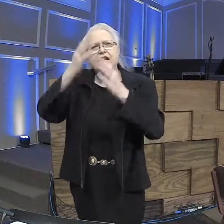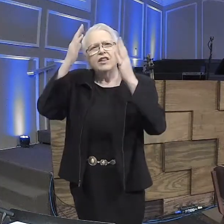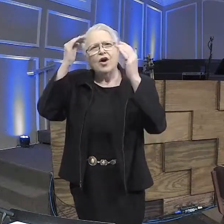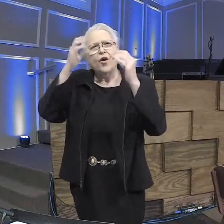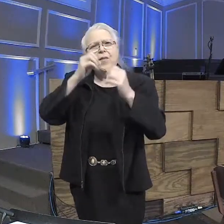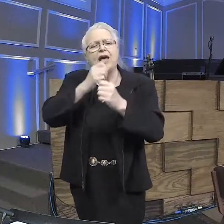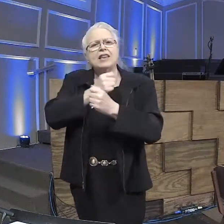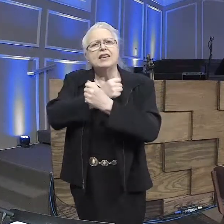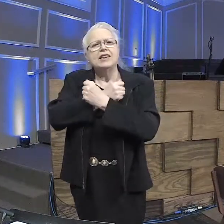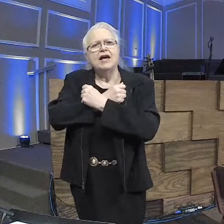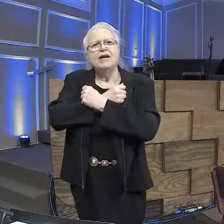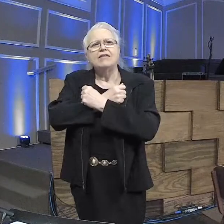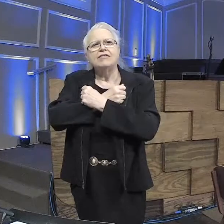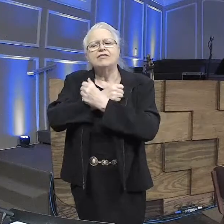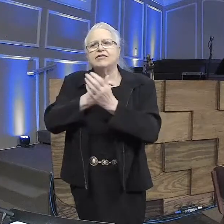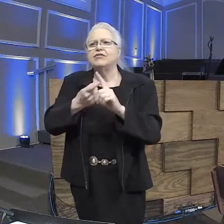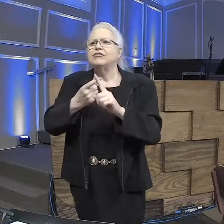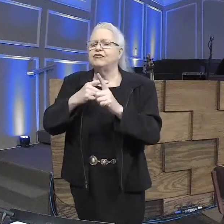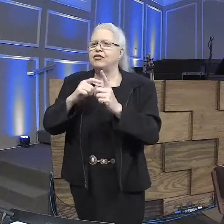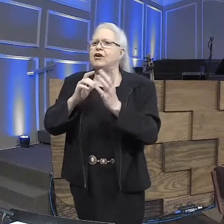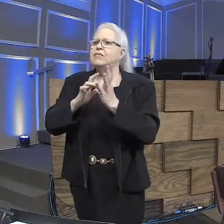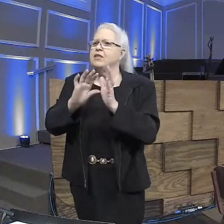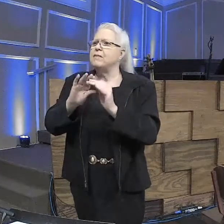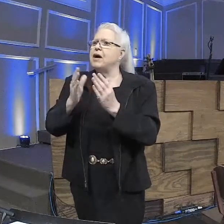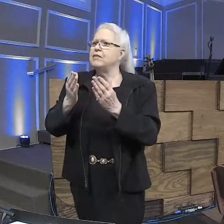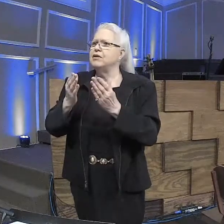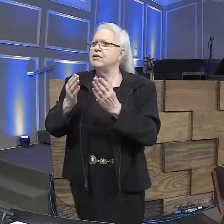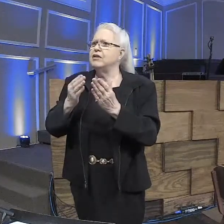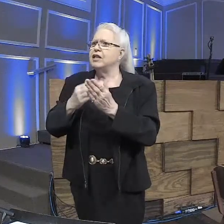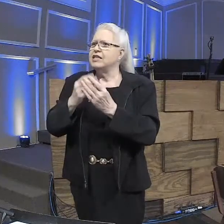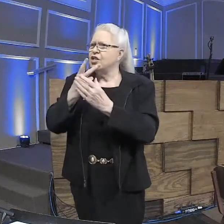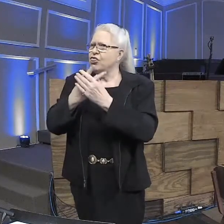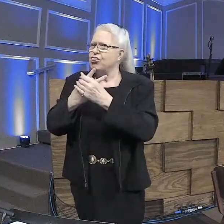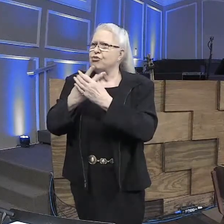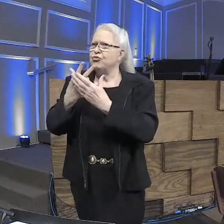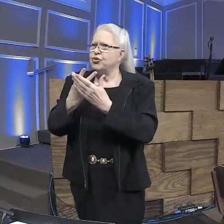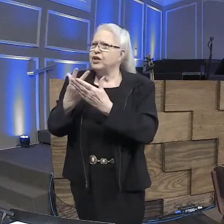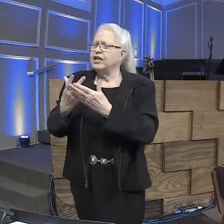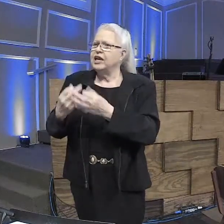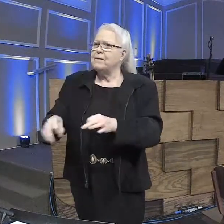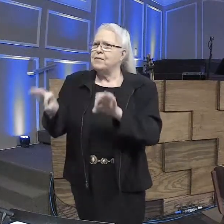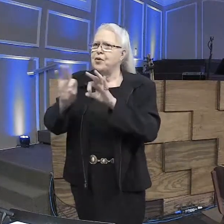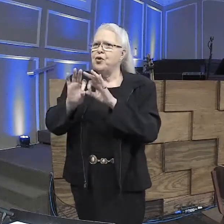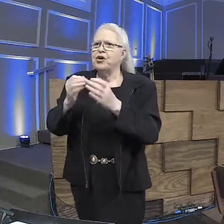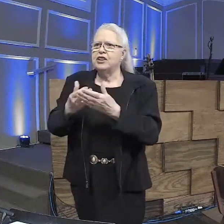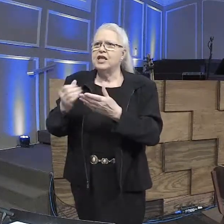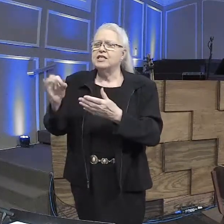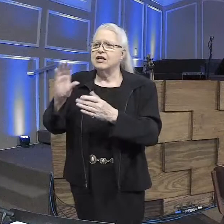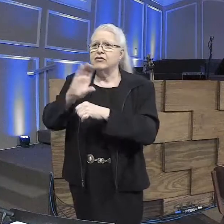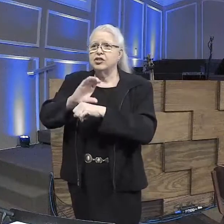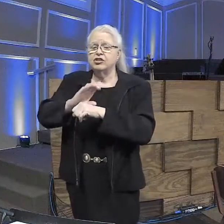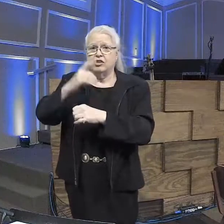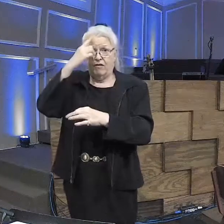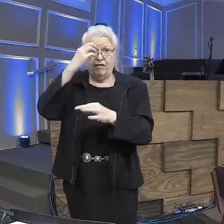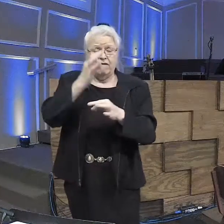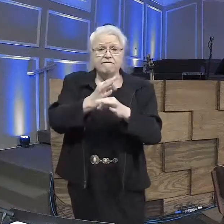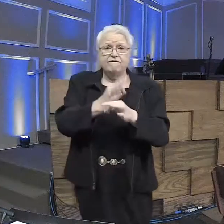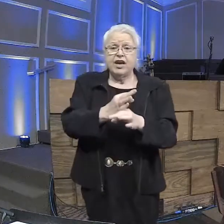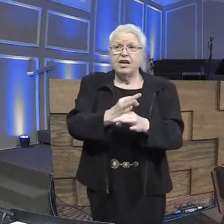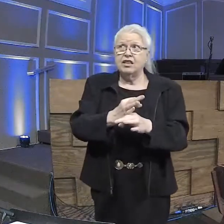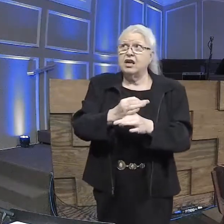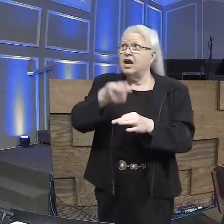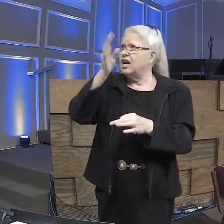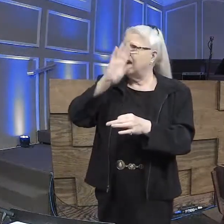love. You know, that's the trifecta of the church, isn't it? Faith, for by grace are we saved through faith, and that not of ourselves. It's God's